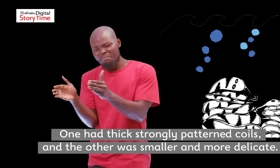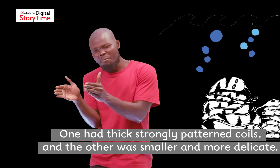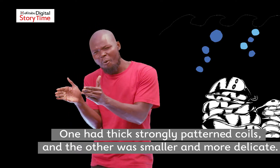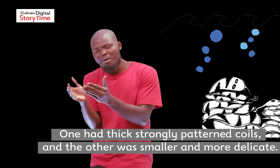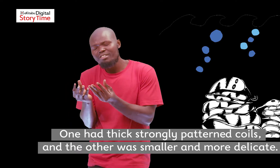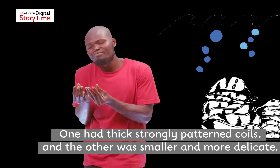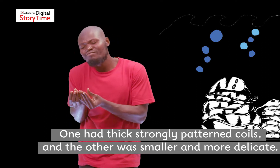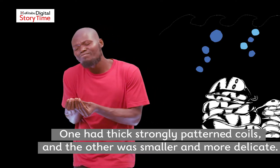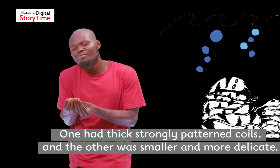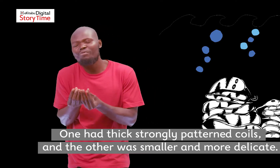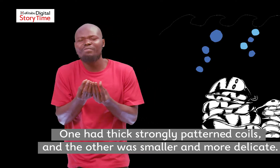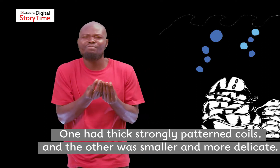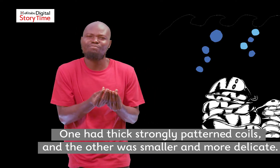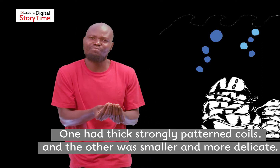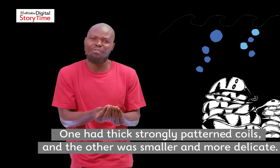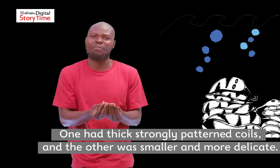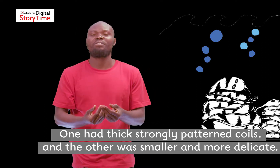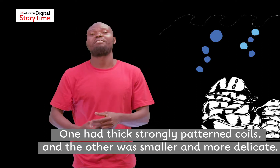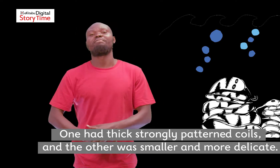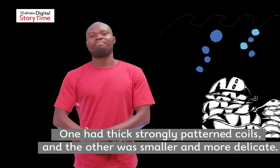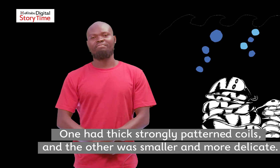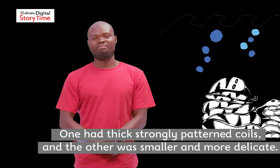and the other was smaller and more delicate.